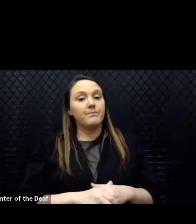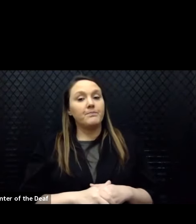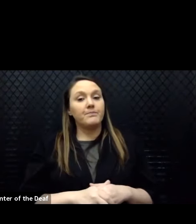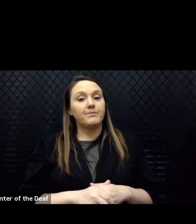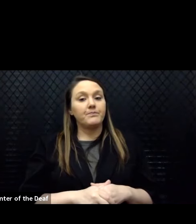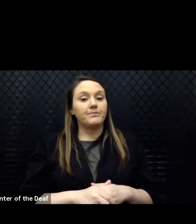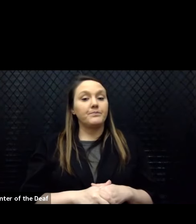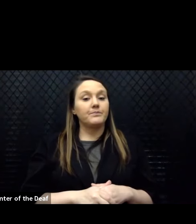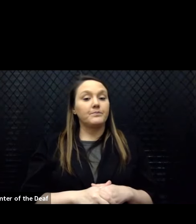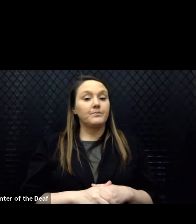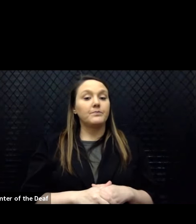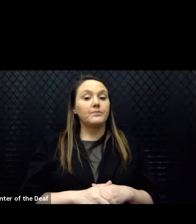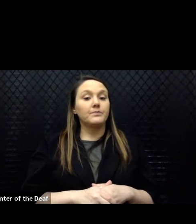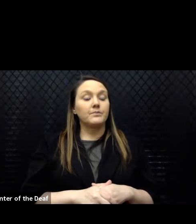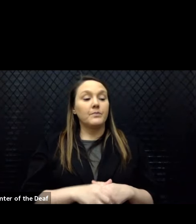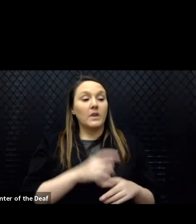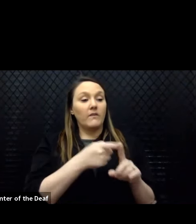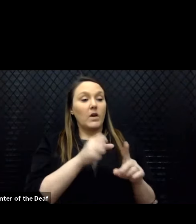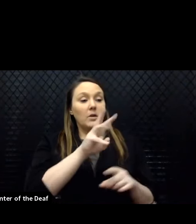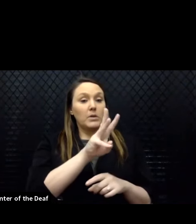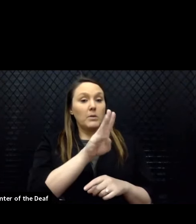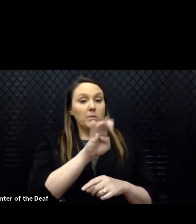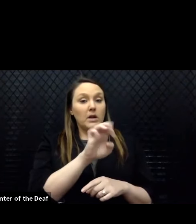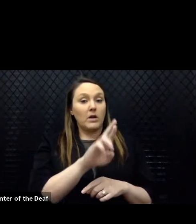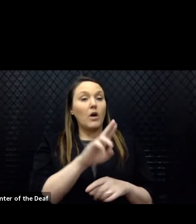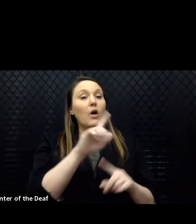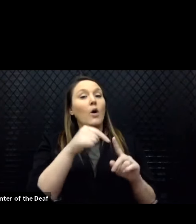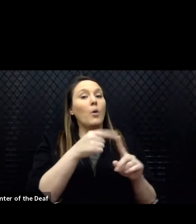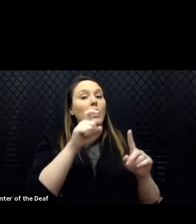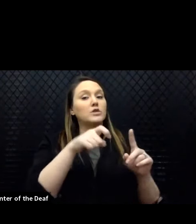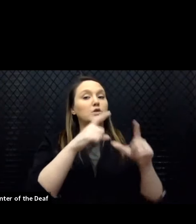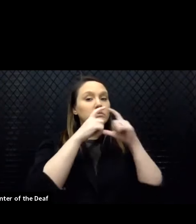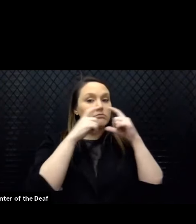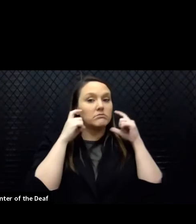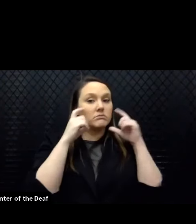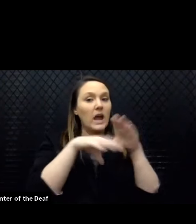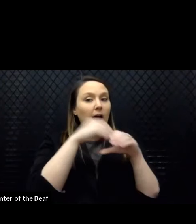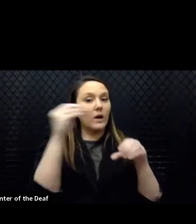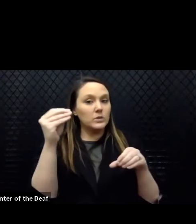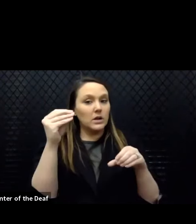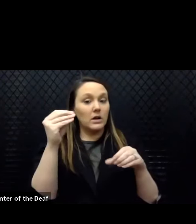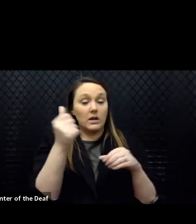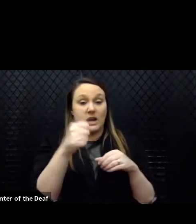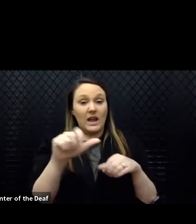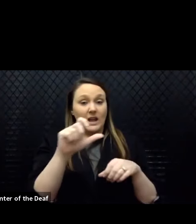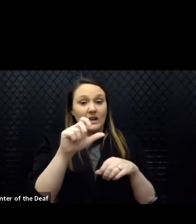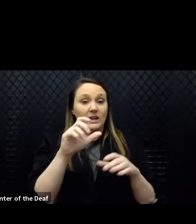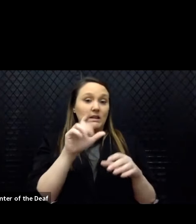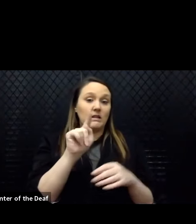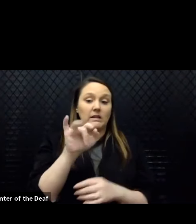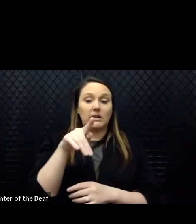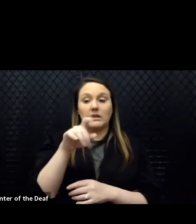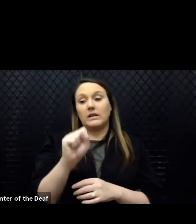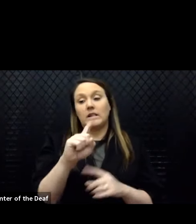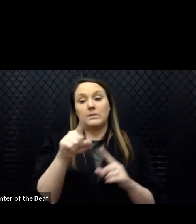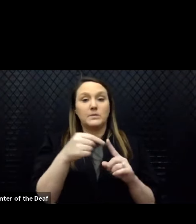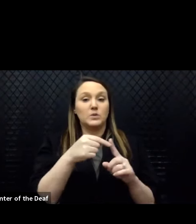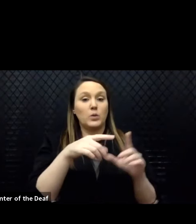briefing next week. From WBIR, when should you wear a mask outside? Are there any tips for wearing them outside when it gets